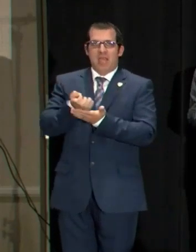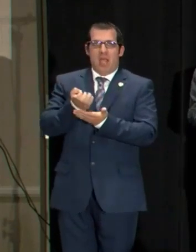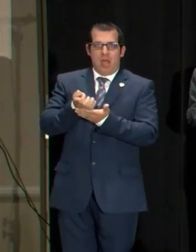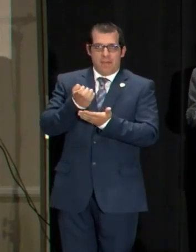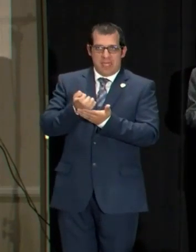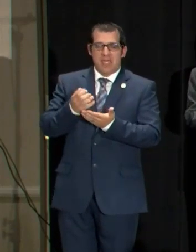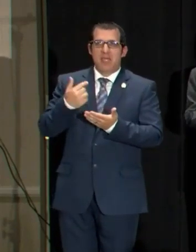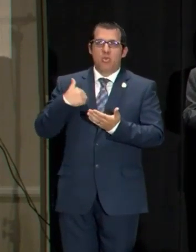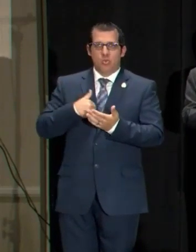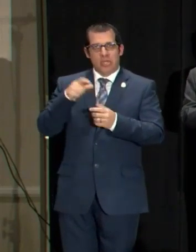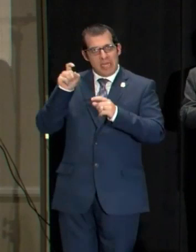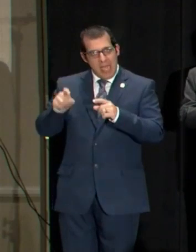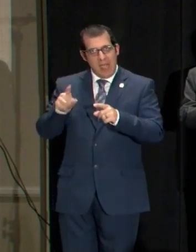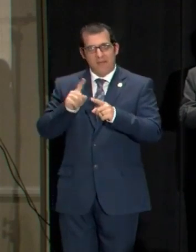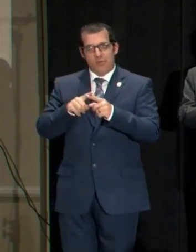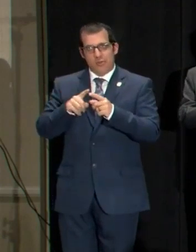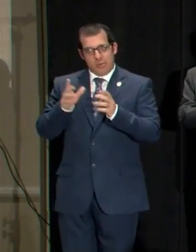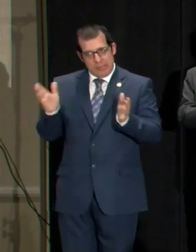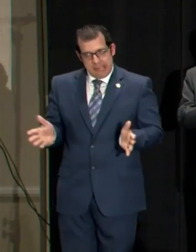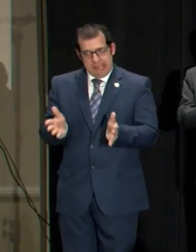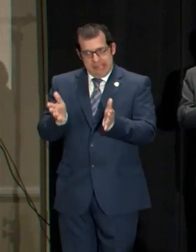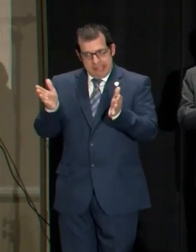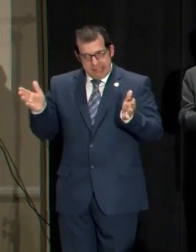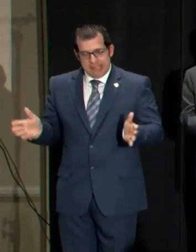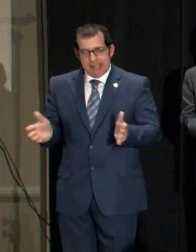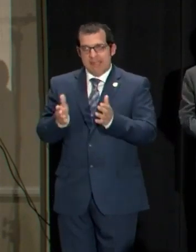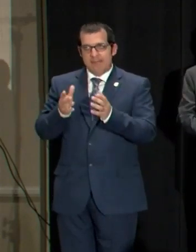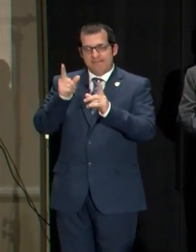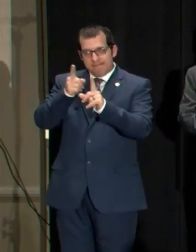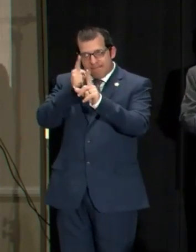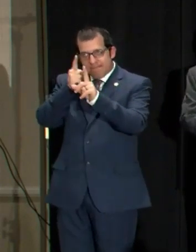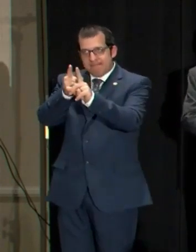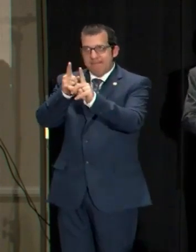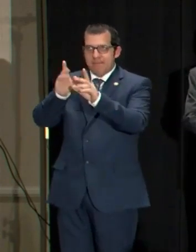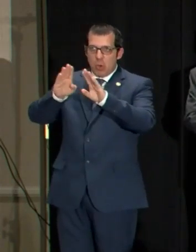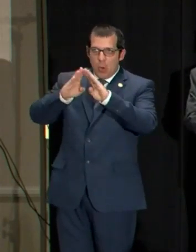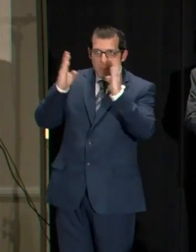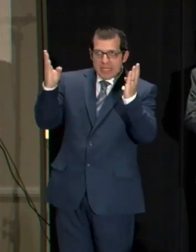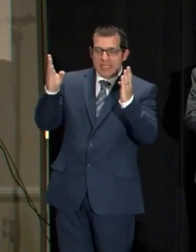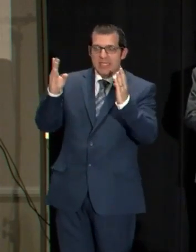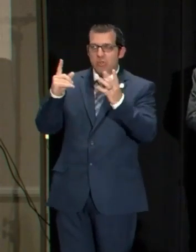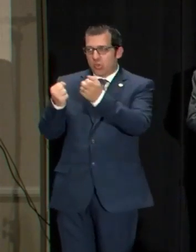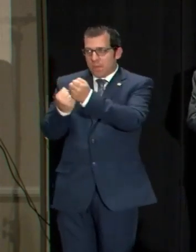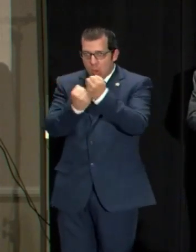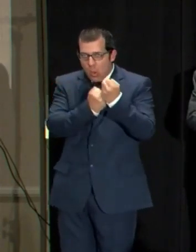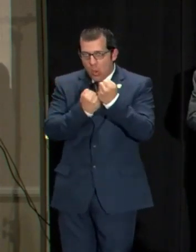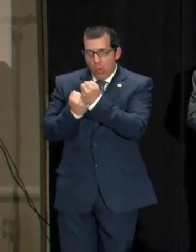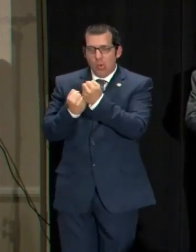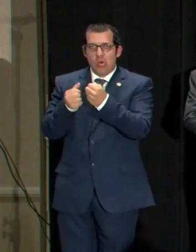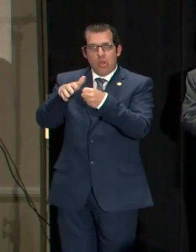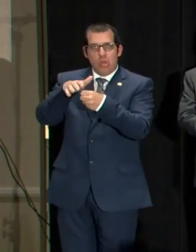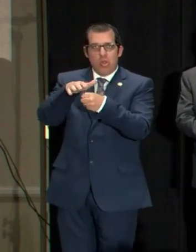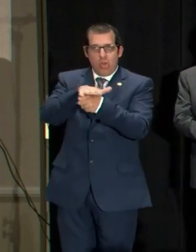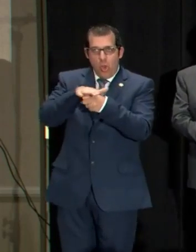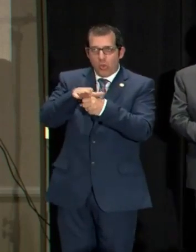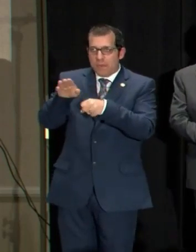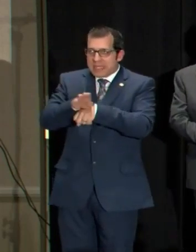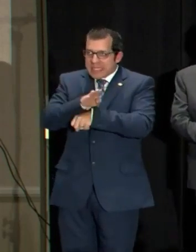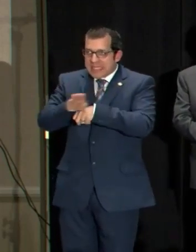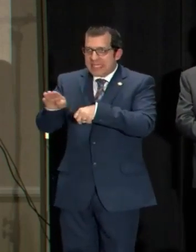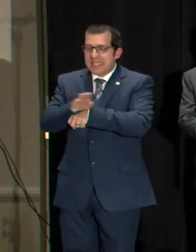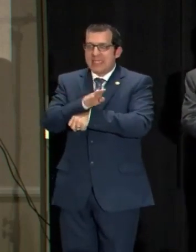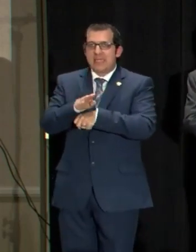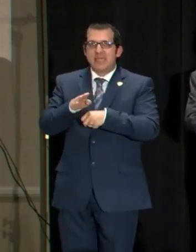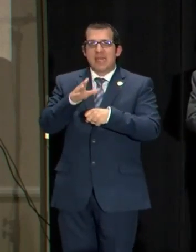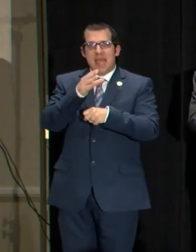and how we need to continue to drive our openings to support our local businesses